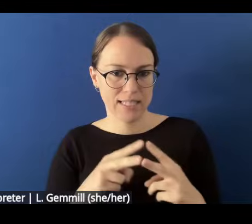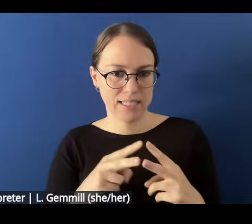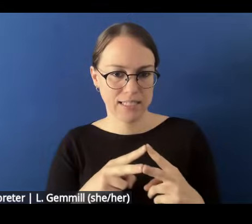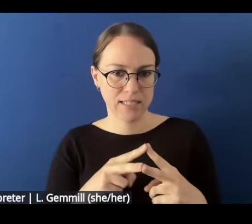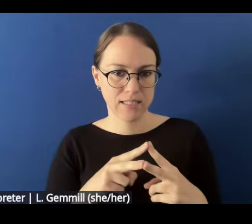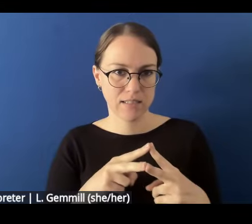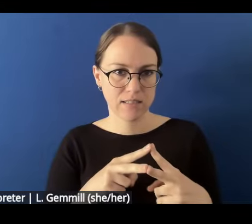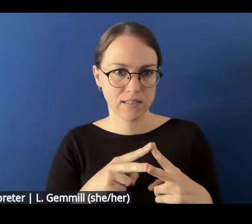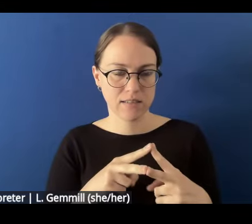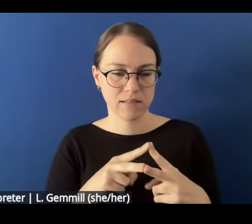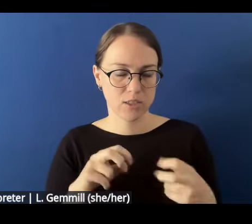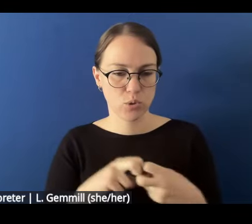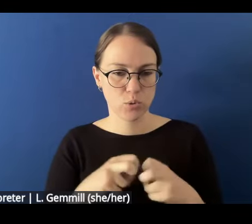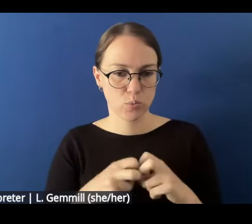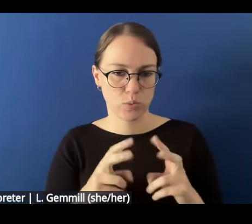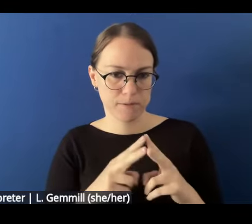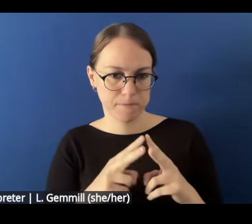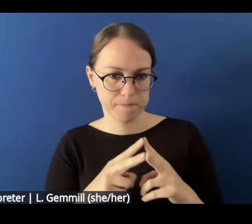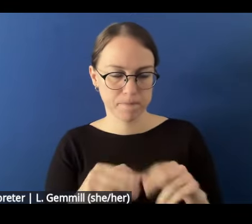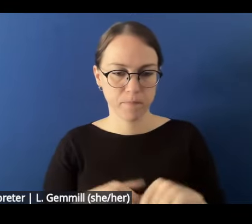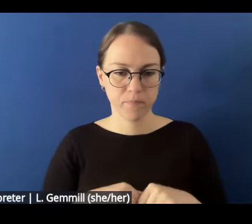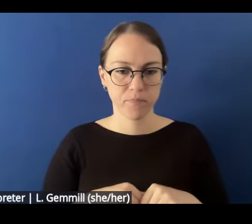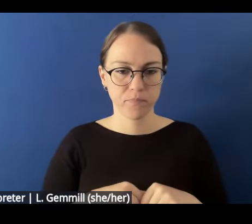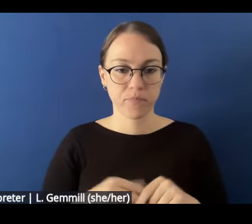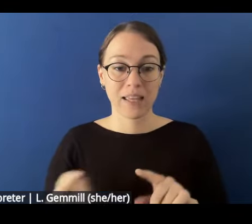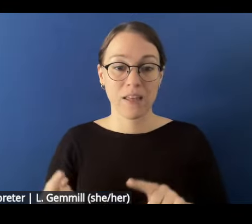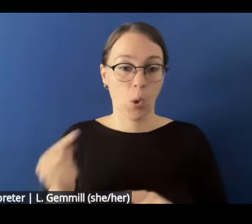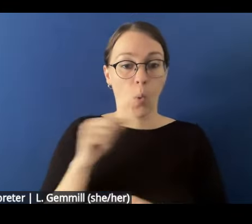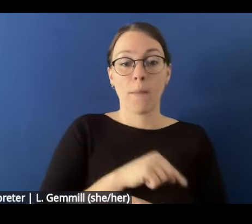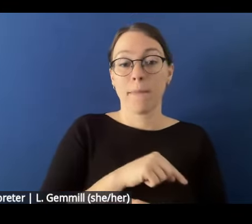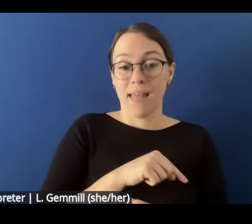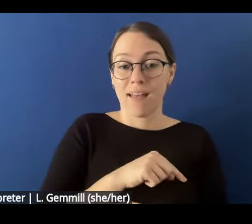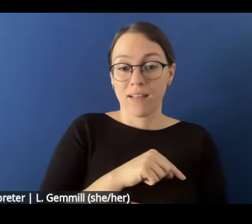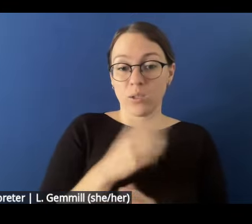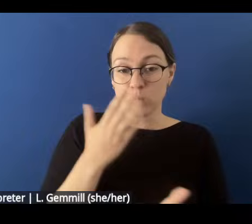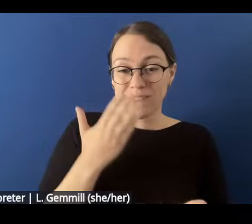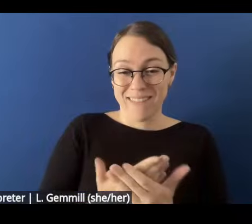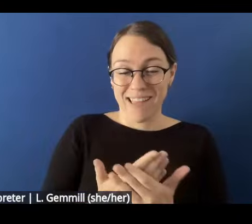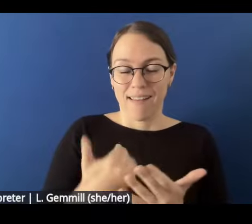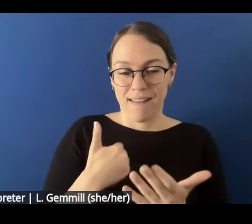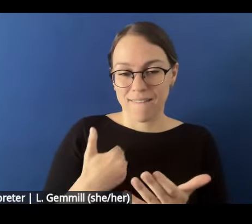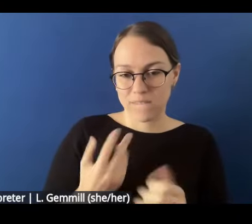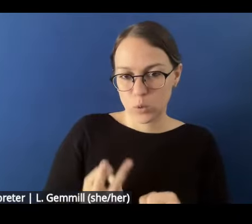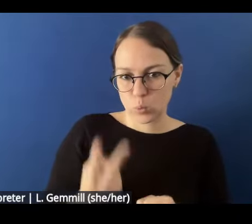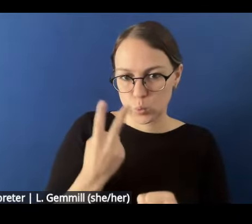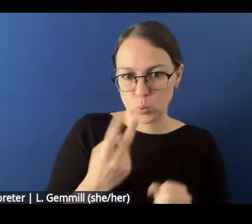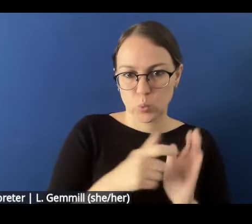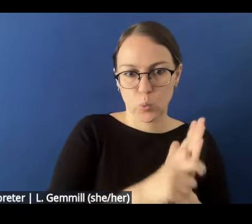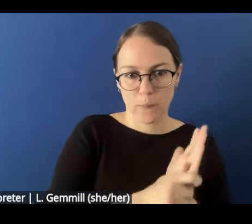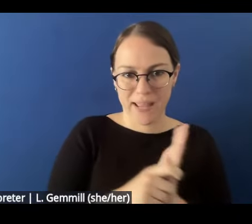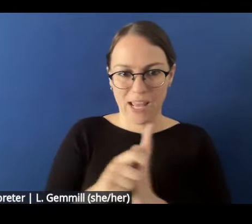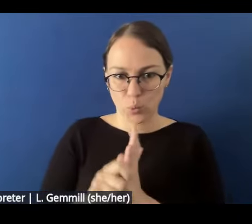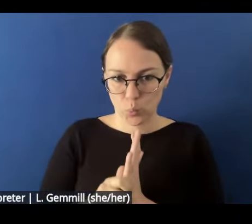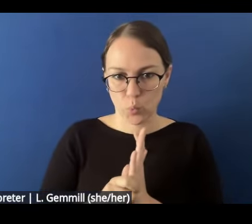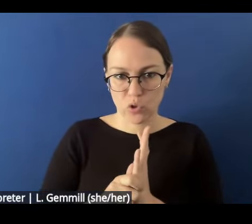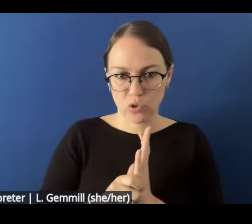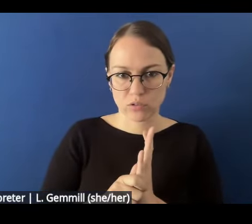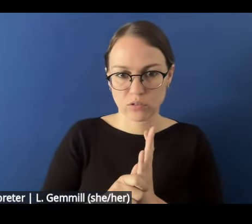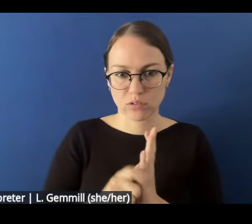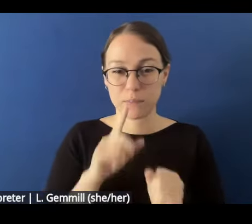And so, again, going back to the fact that there are two manuals, but it's really a split of